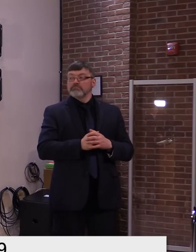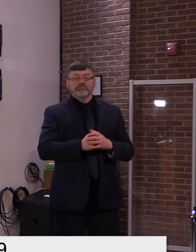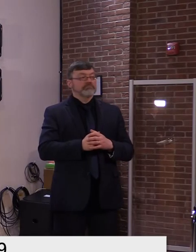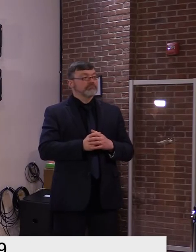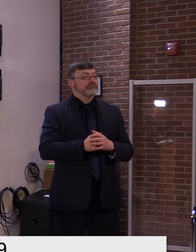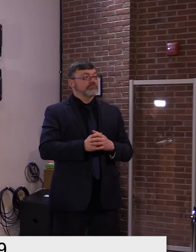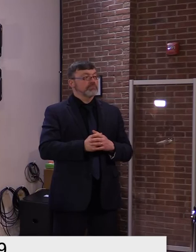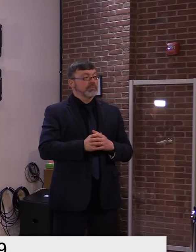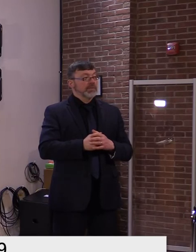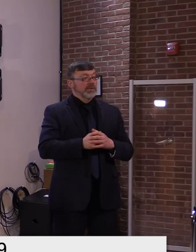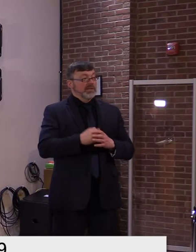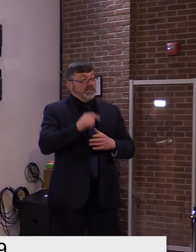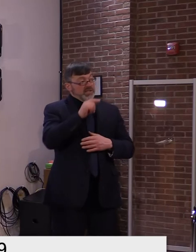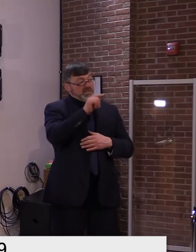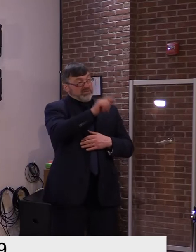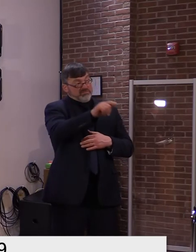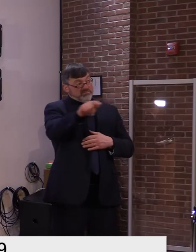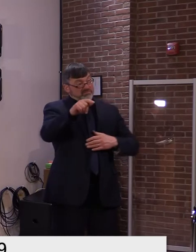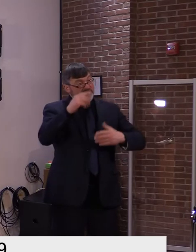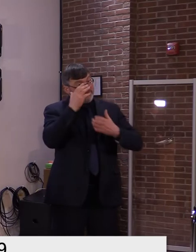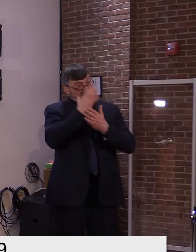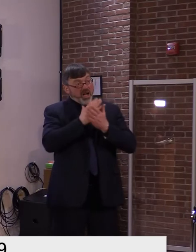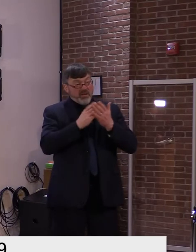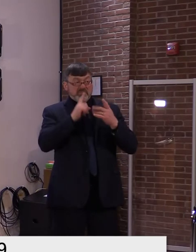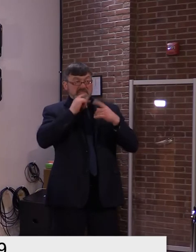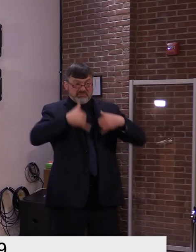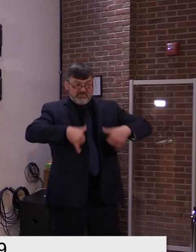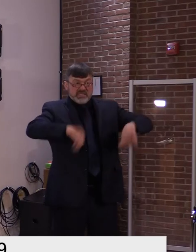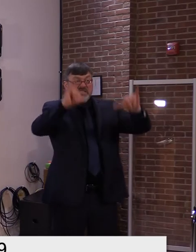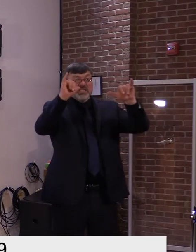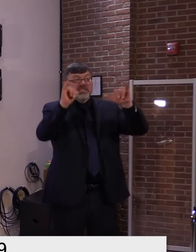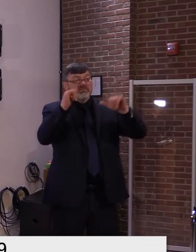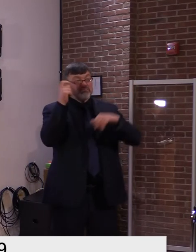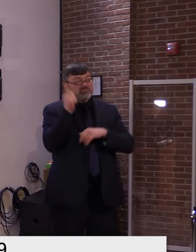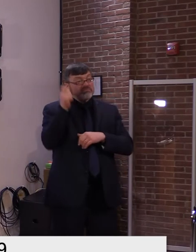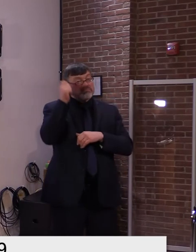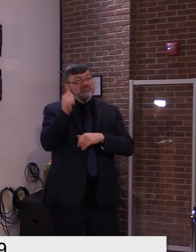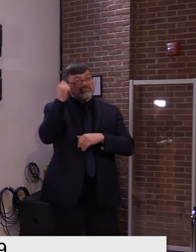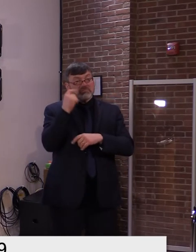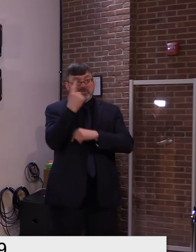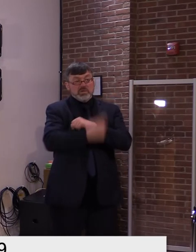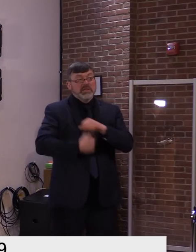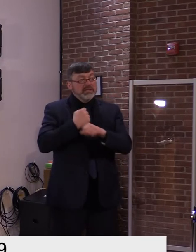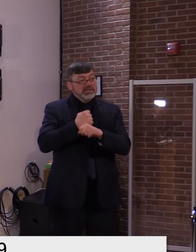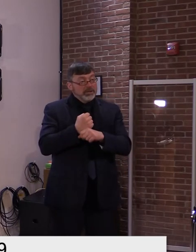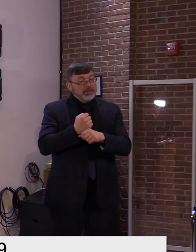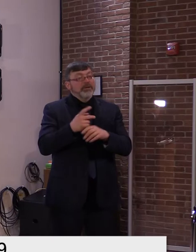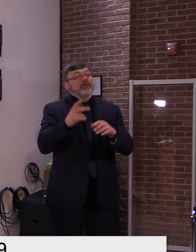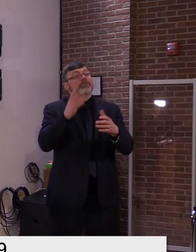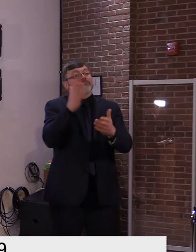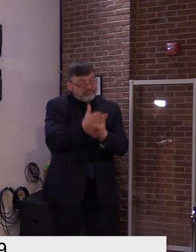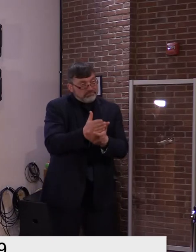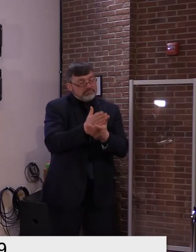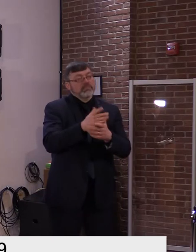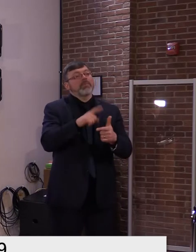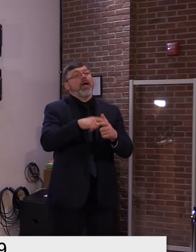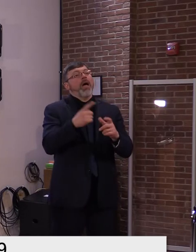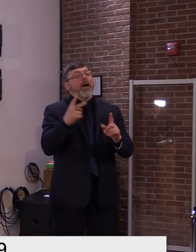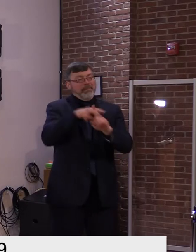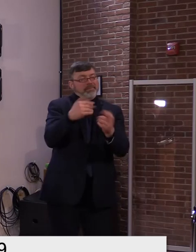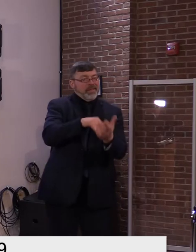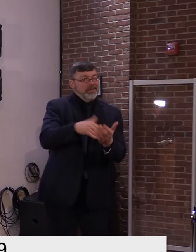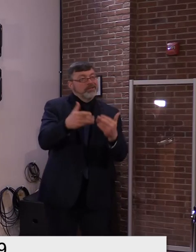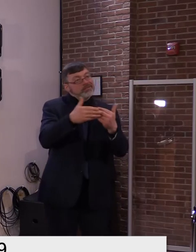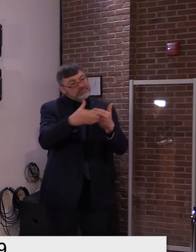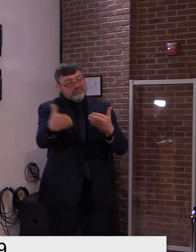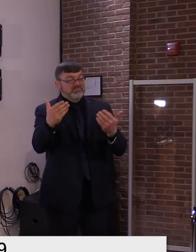12 months since their initial claim was opened. I guess that suggests a follow-up then, given where we